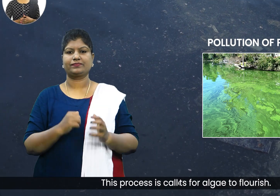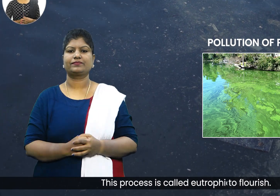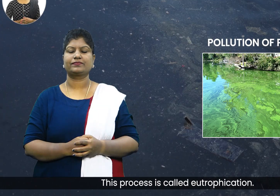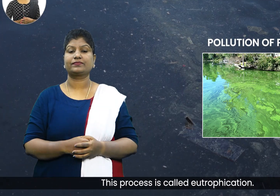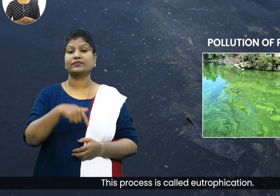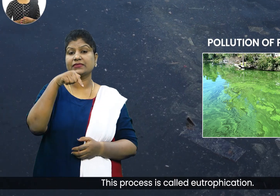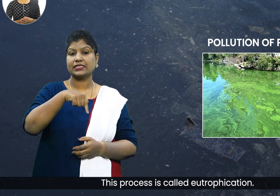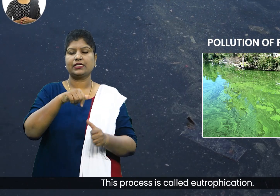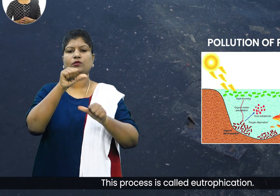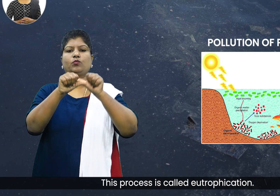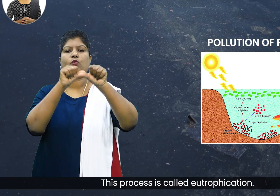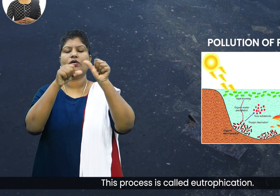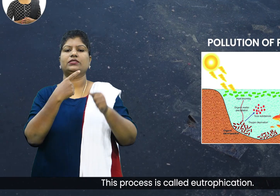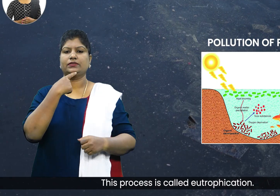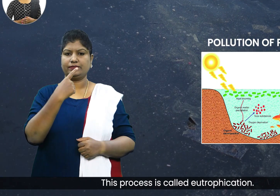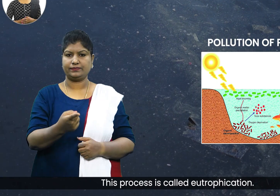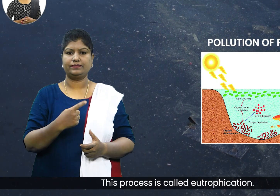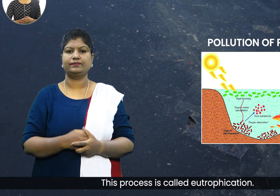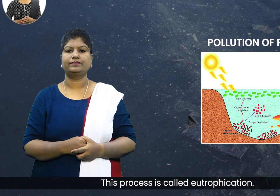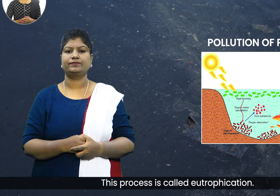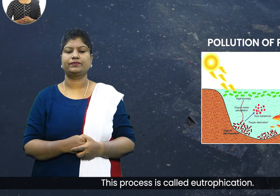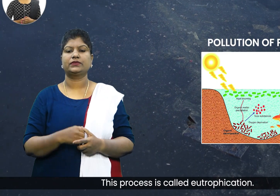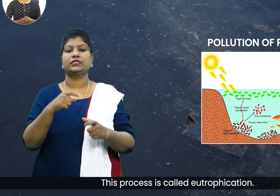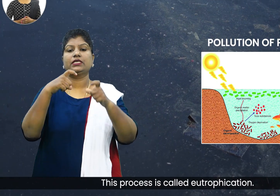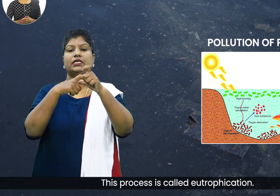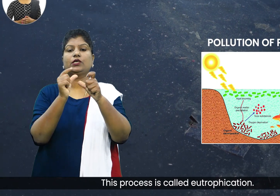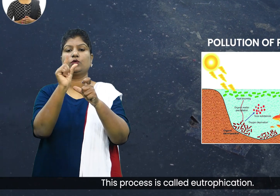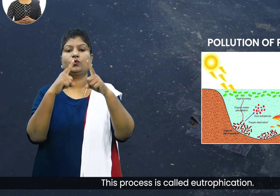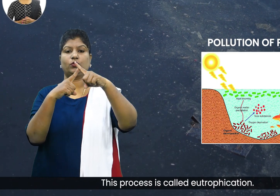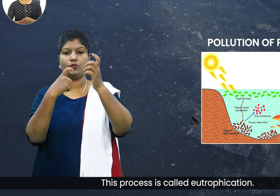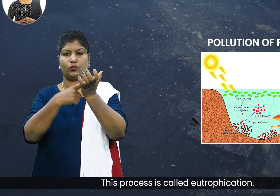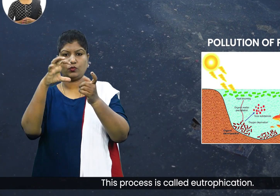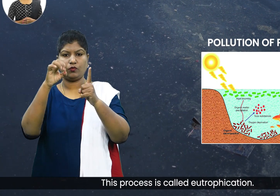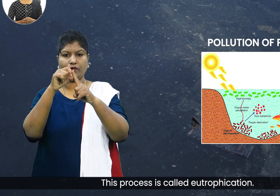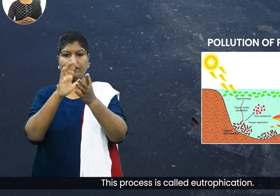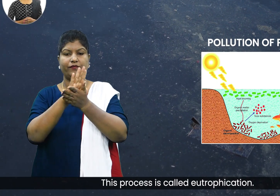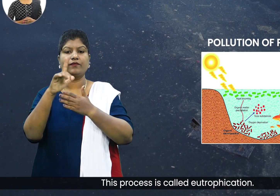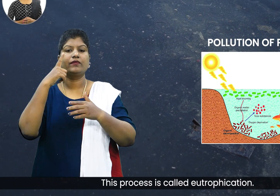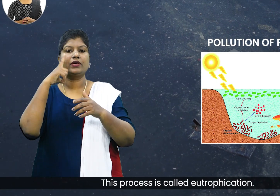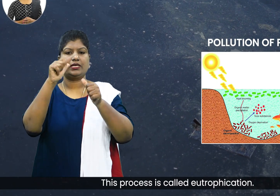This process is called eutrophication.